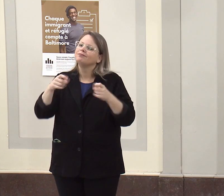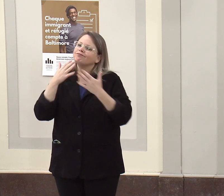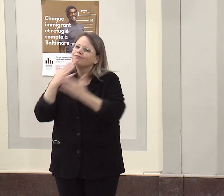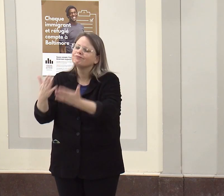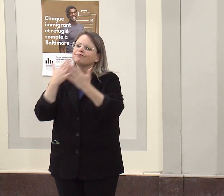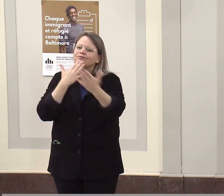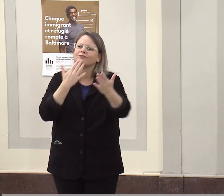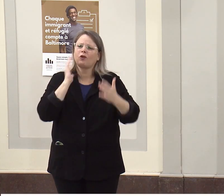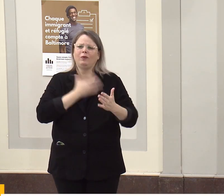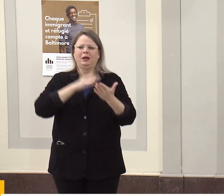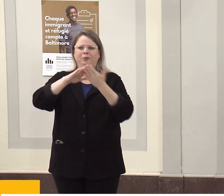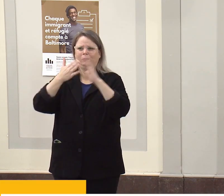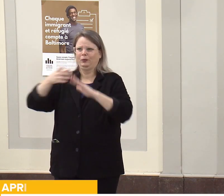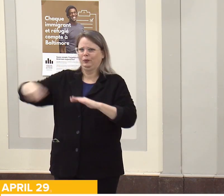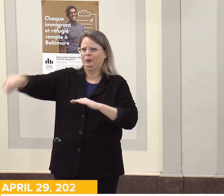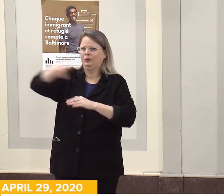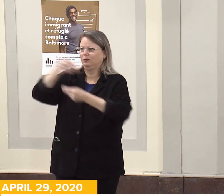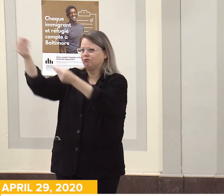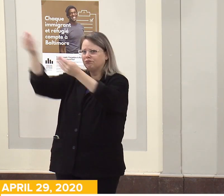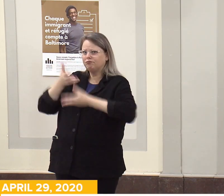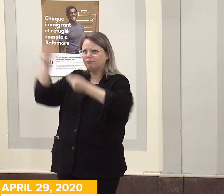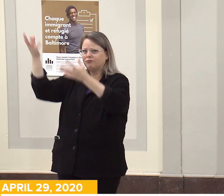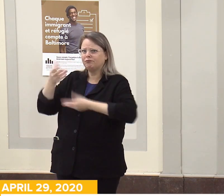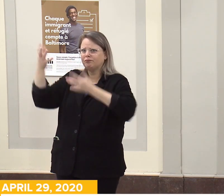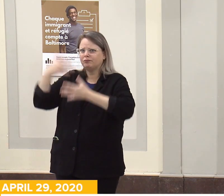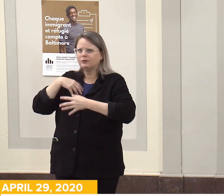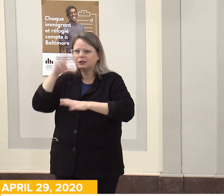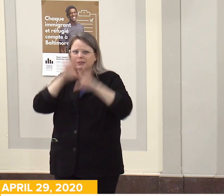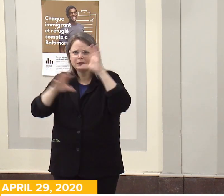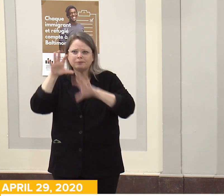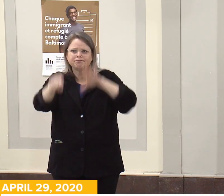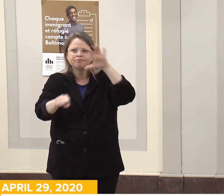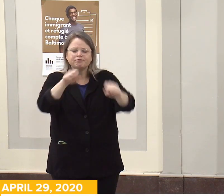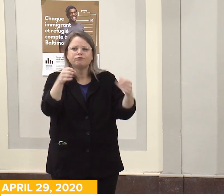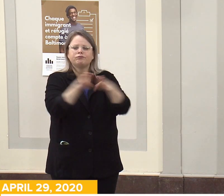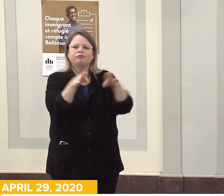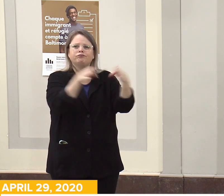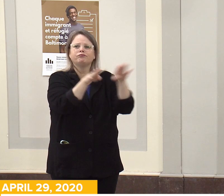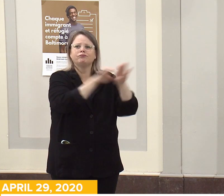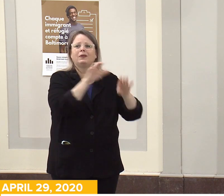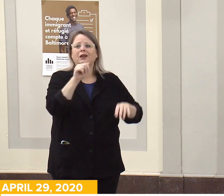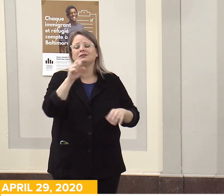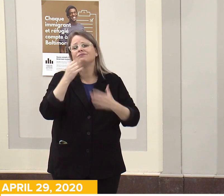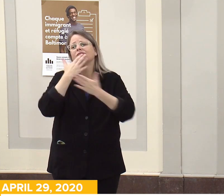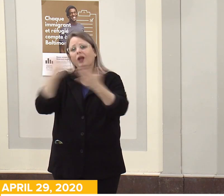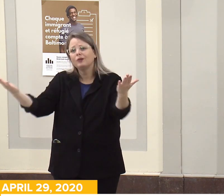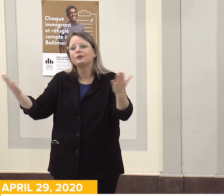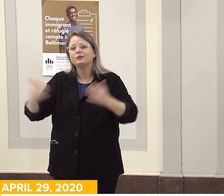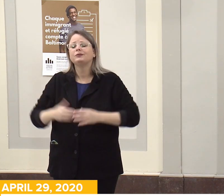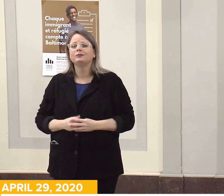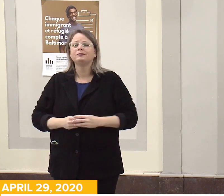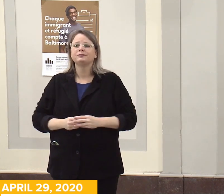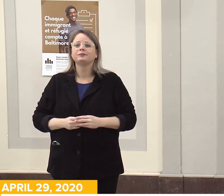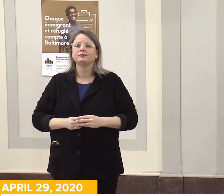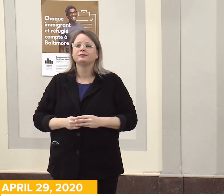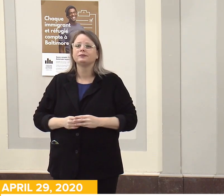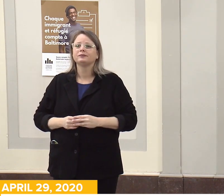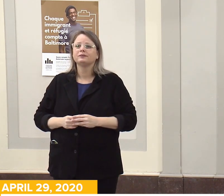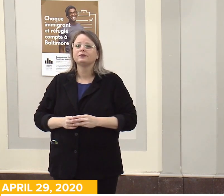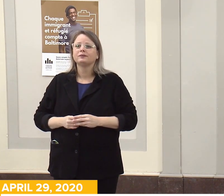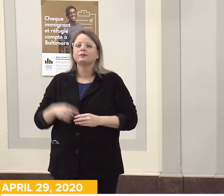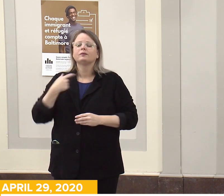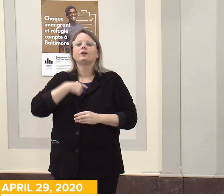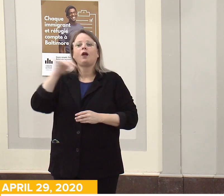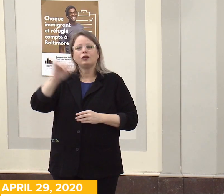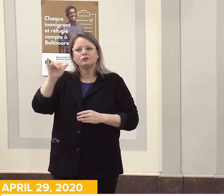with much needed information to help us close these cases. We also continue to work with all of our law enforcement partners at the federal,